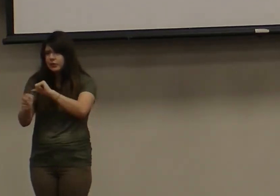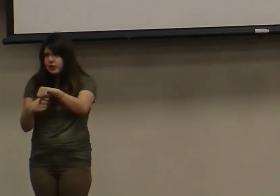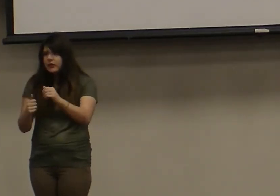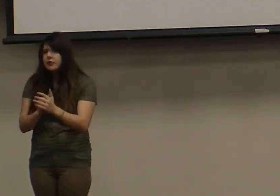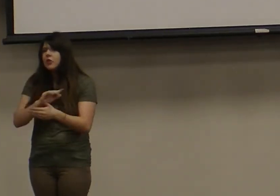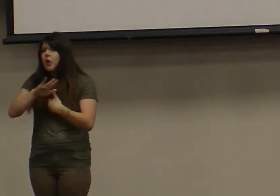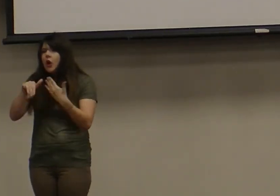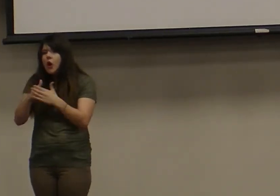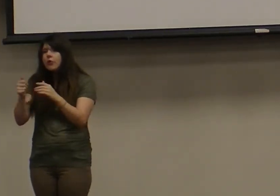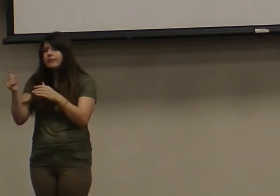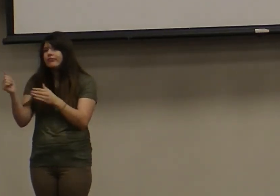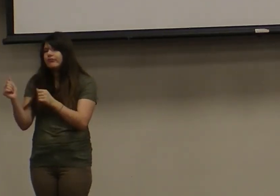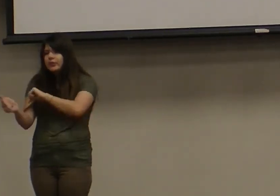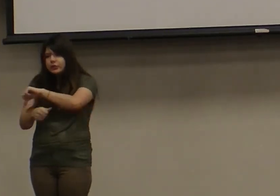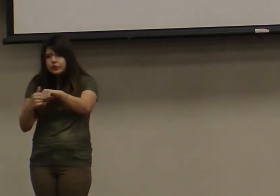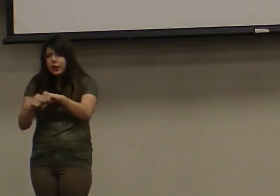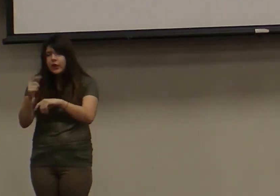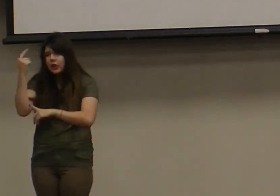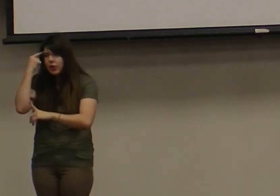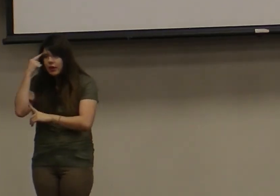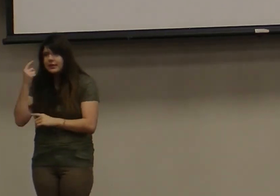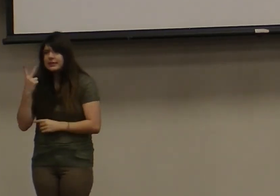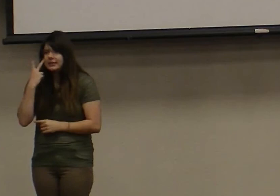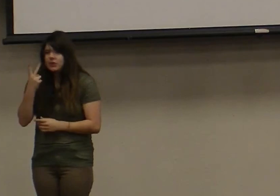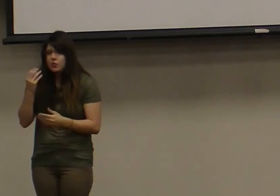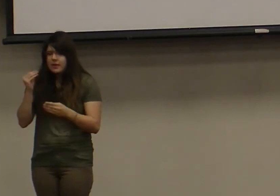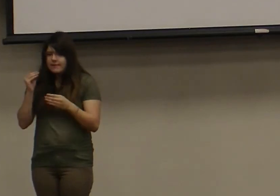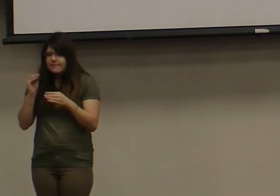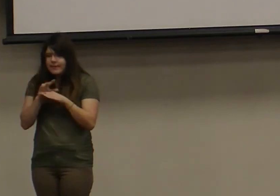thoughts. See, what affects you